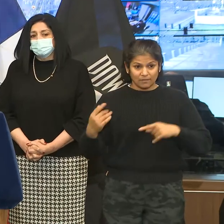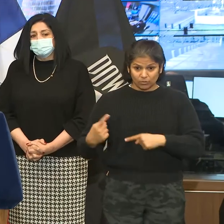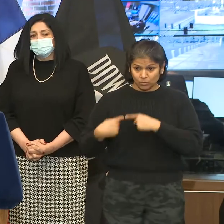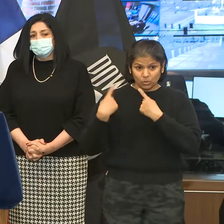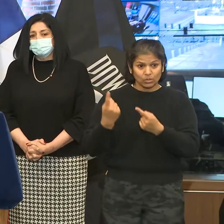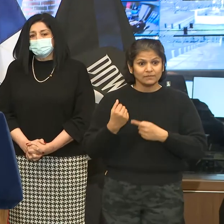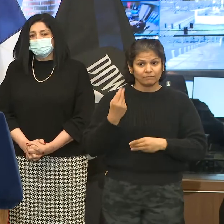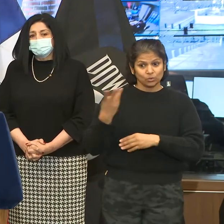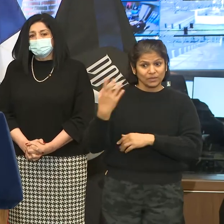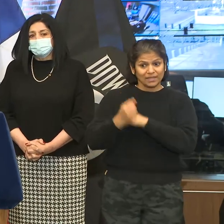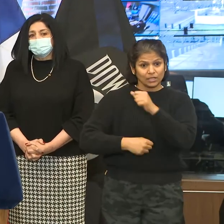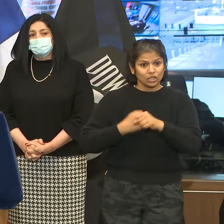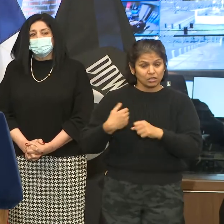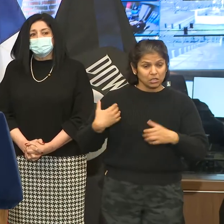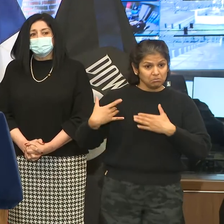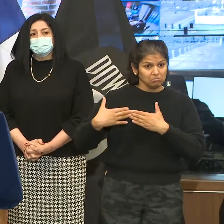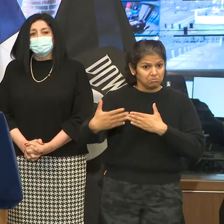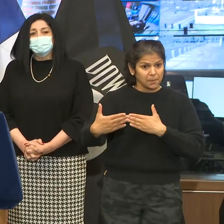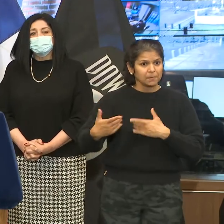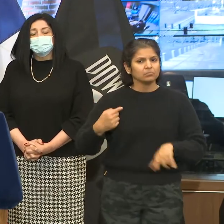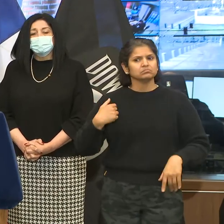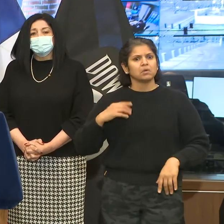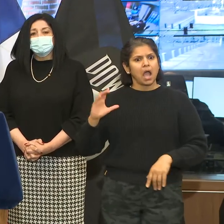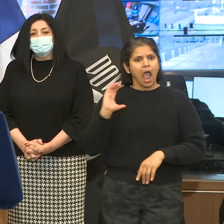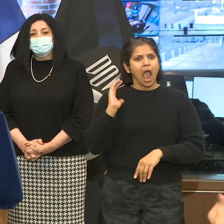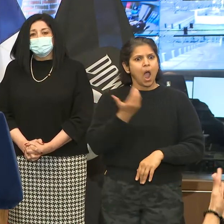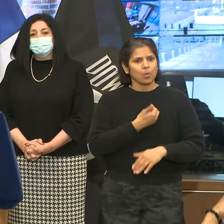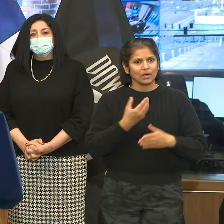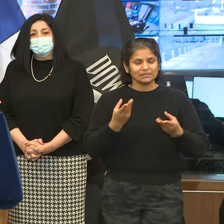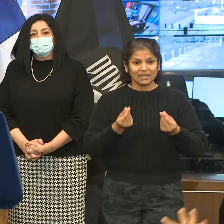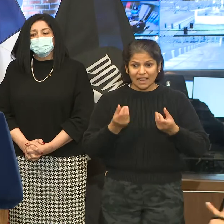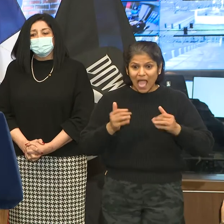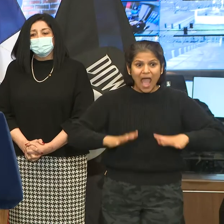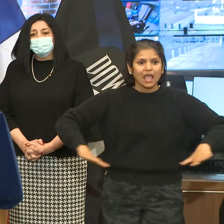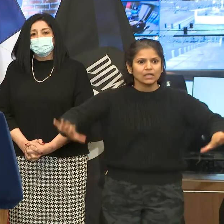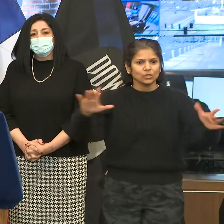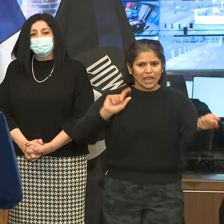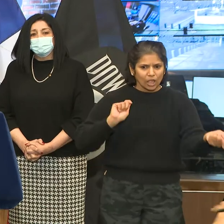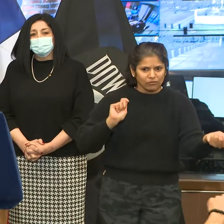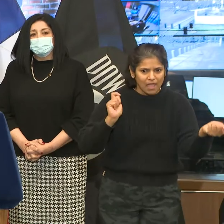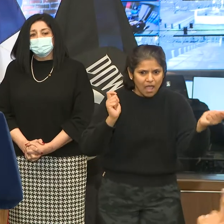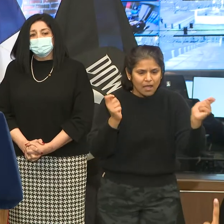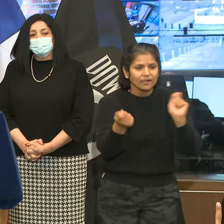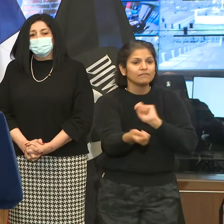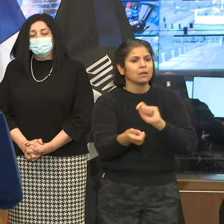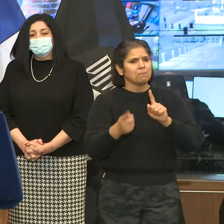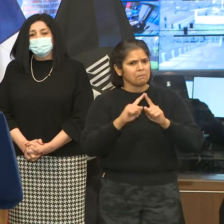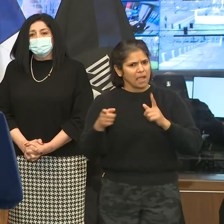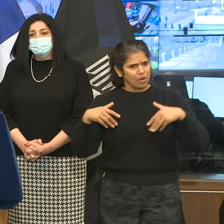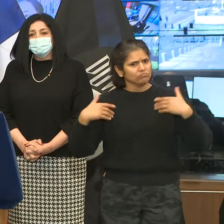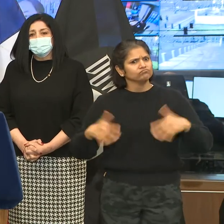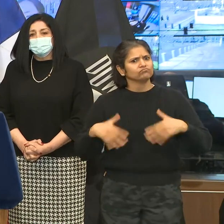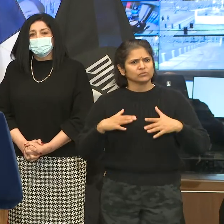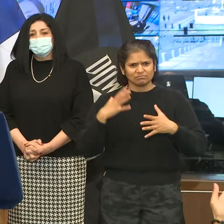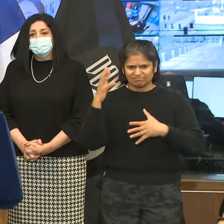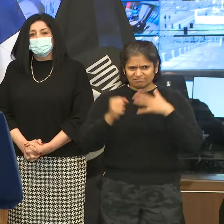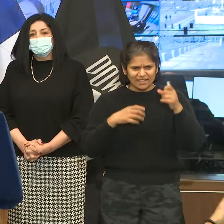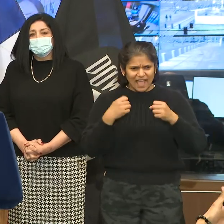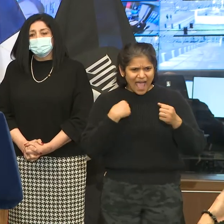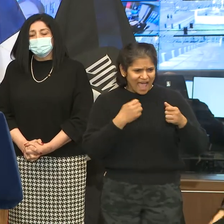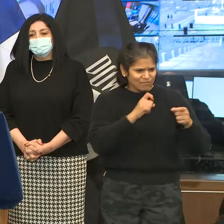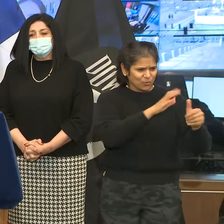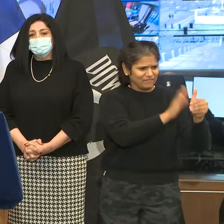landscape continues to evolve. But as the mayor says, we get stuff done. I think emergency management has been getting stuff done for a really long